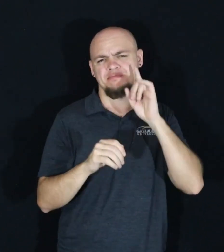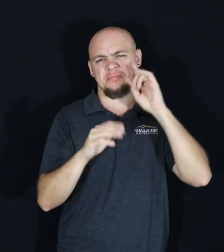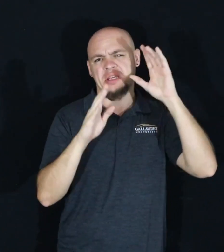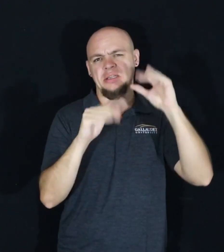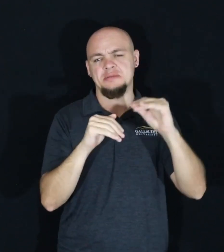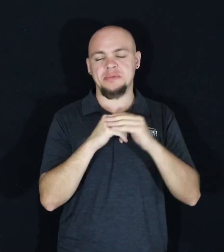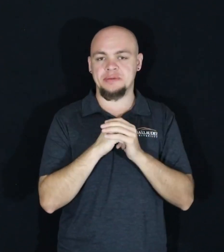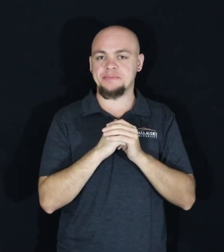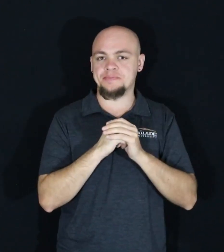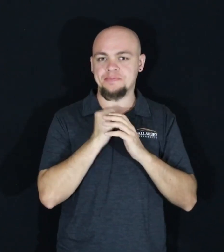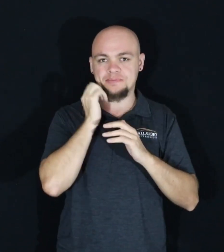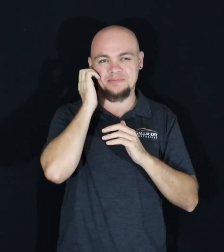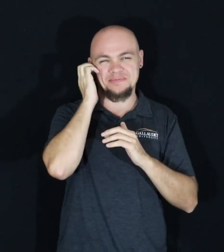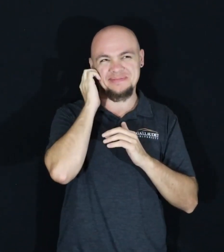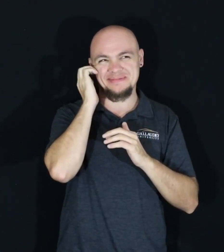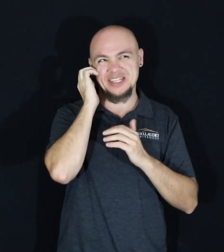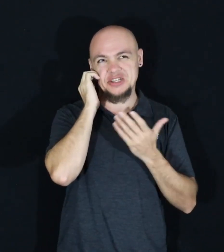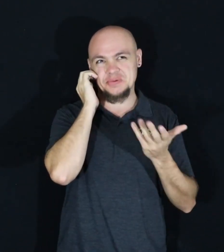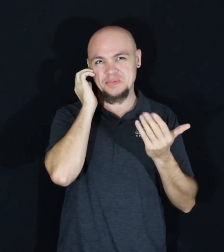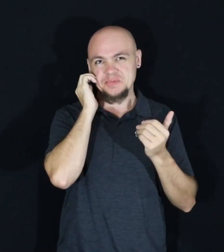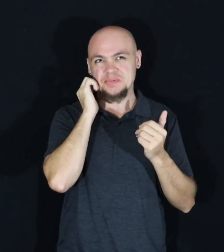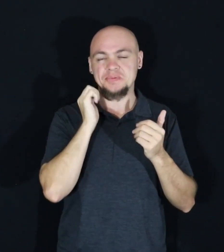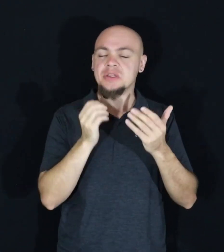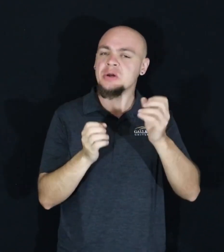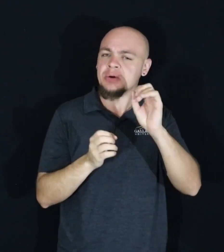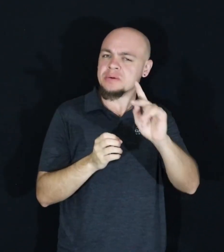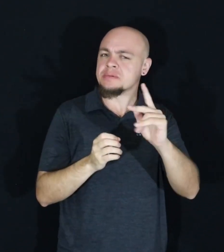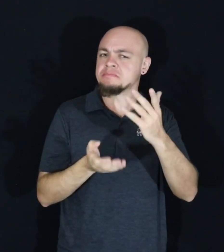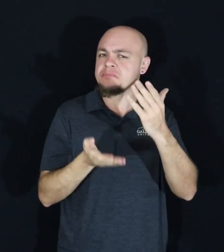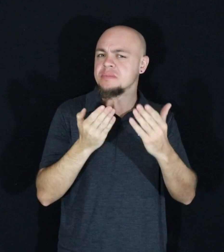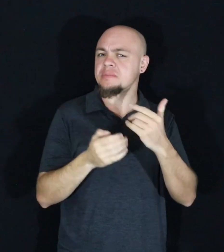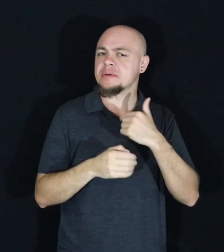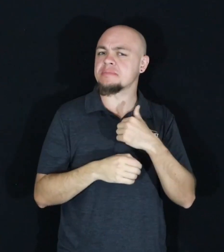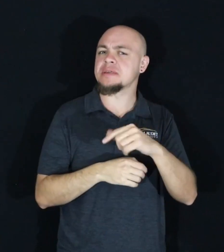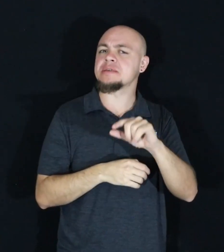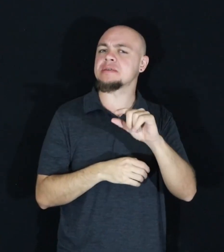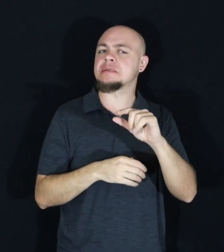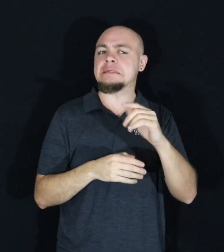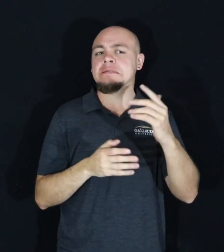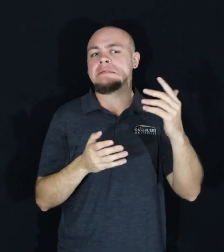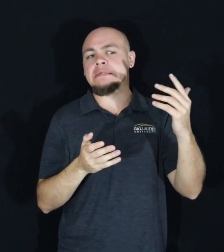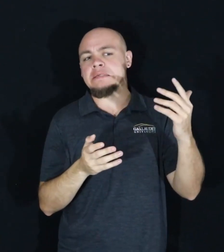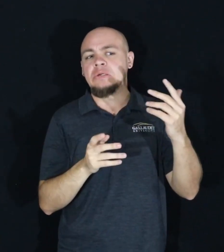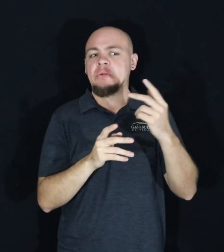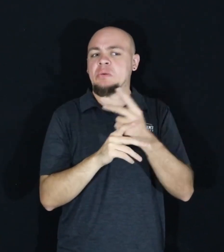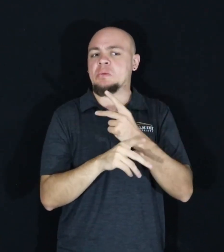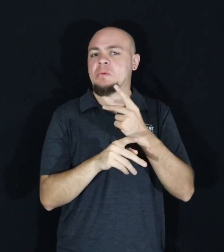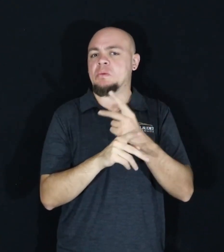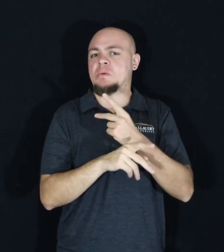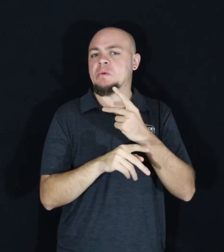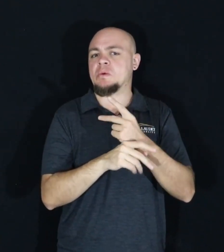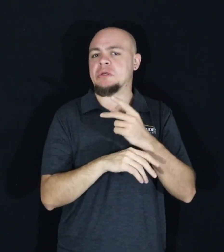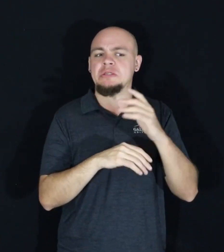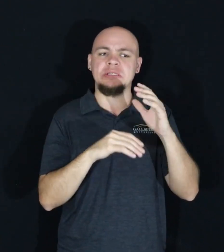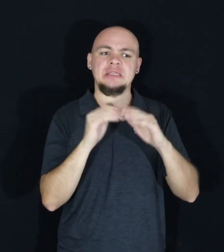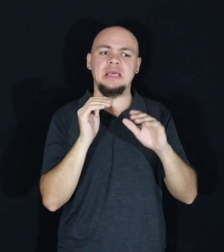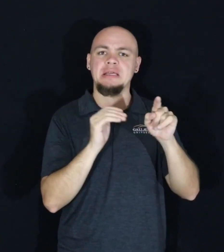I thought, okay, maybe I'm just gonna be a little bit worse at life than bed